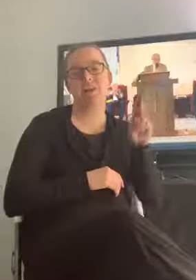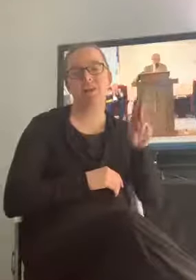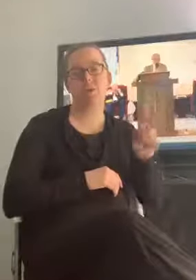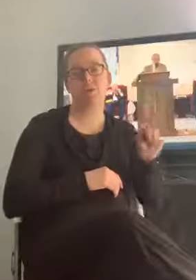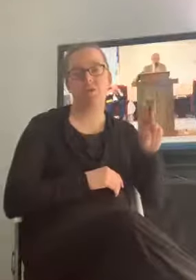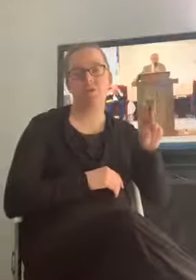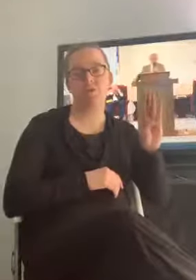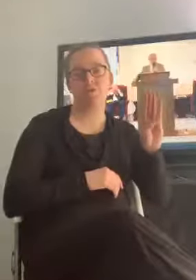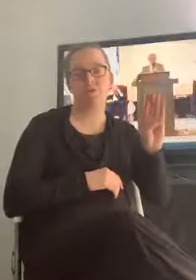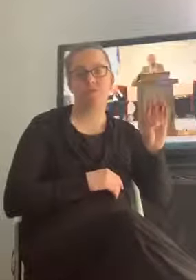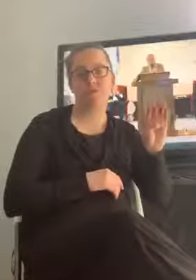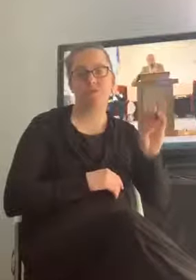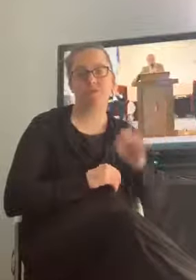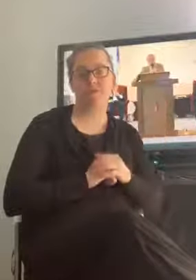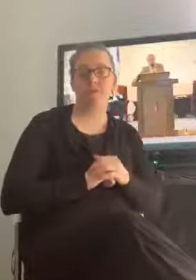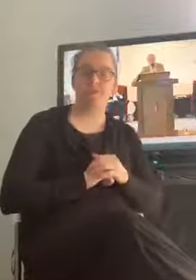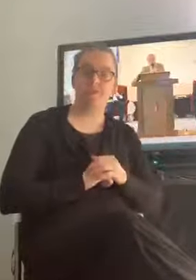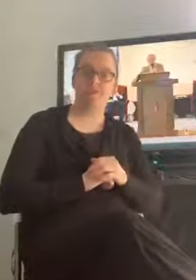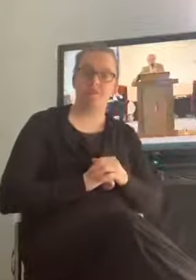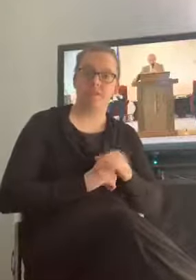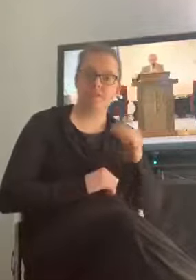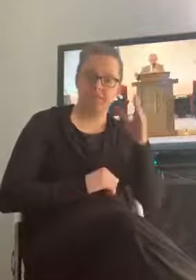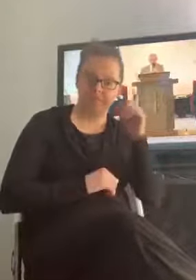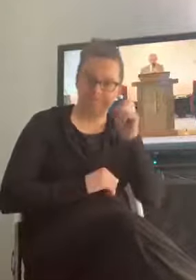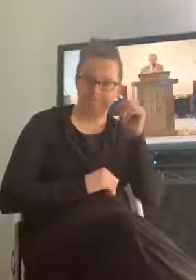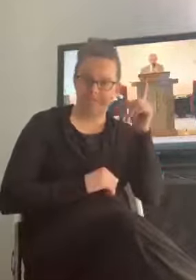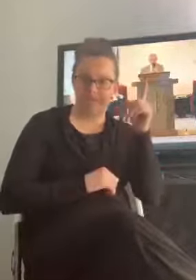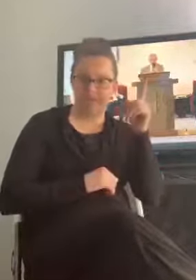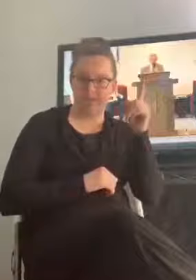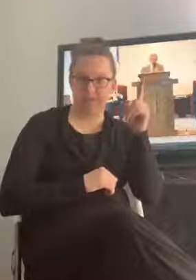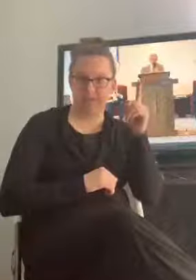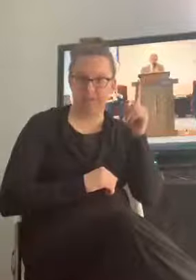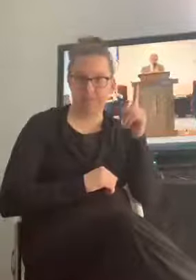So just understand there's going to be